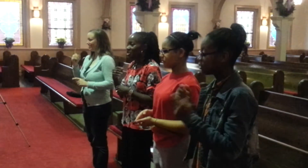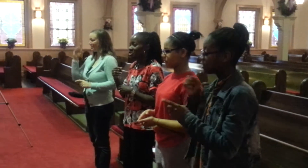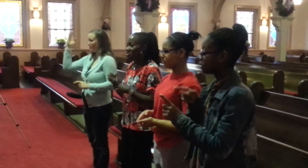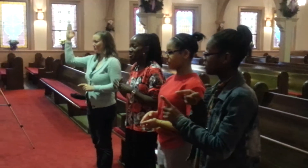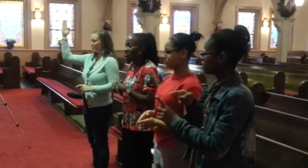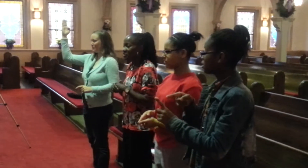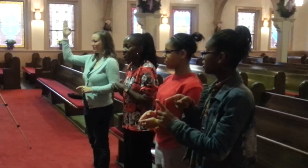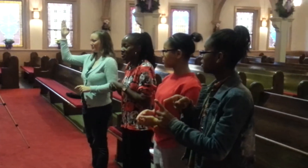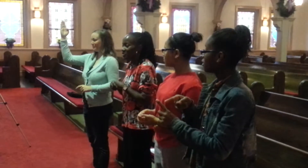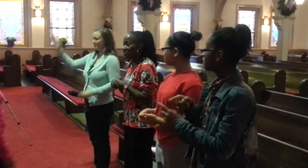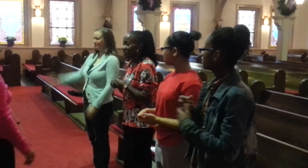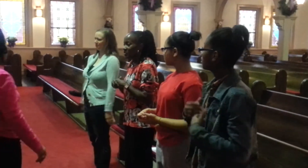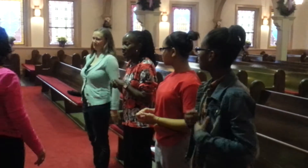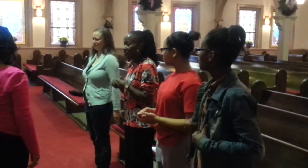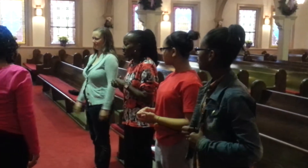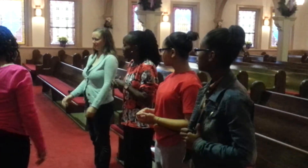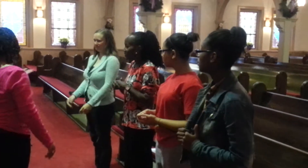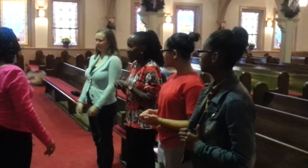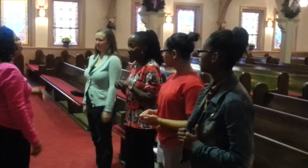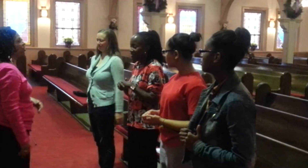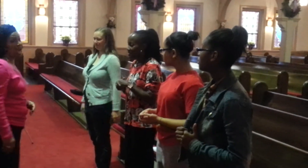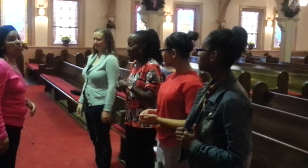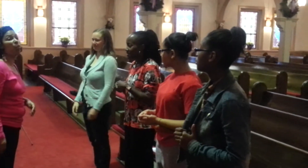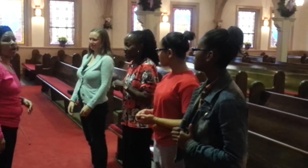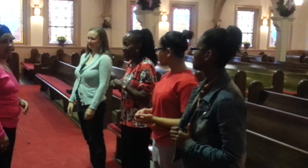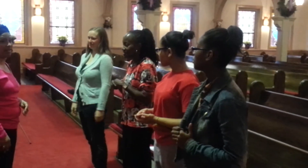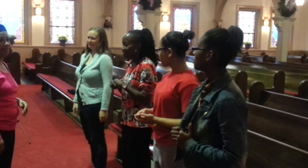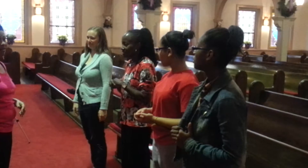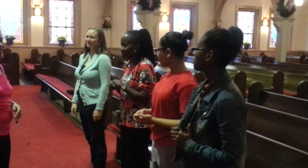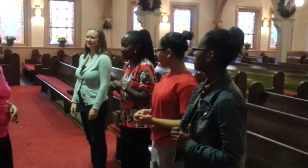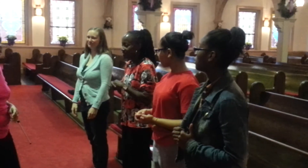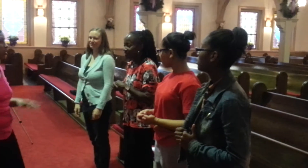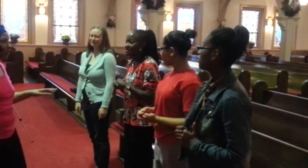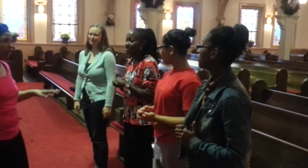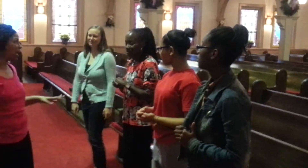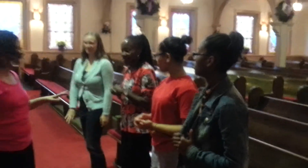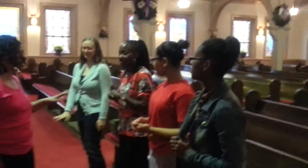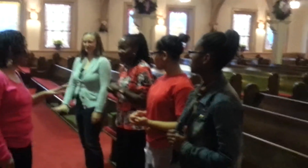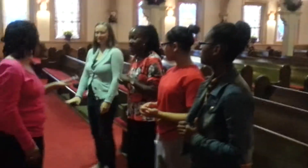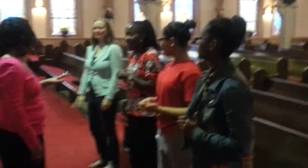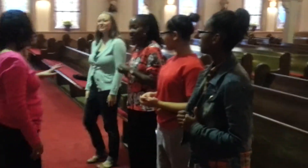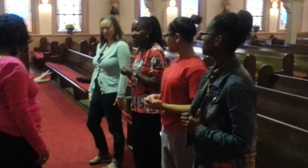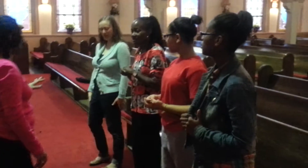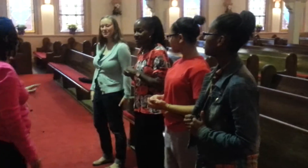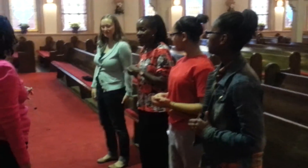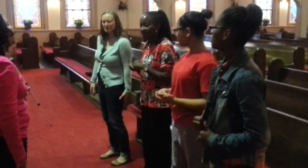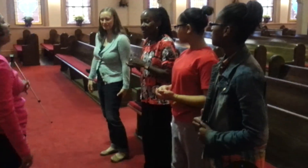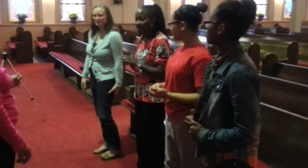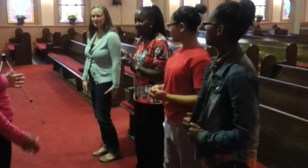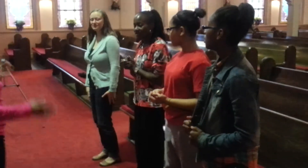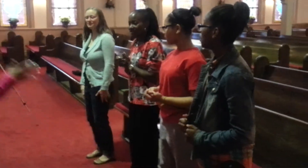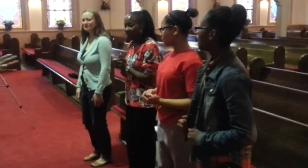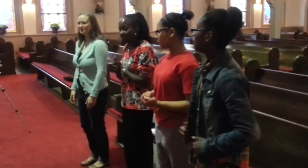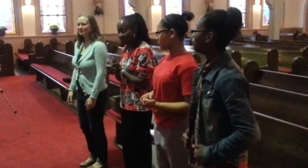a question? So we won't use the sign what. Okay? Because we're not asking a question. Okay? Okay, we're making